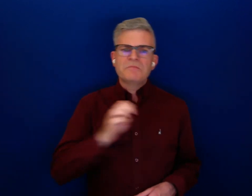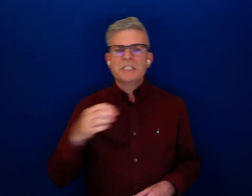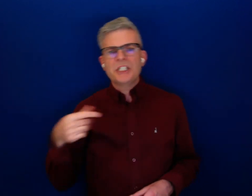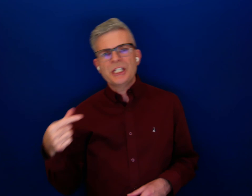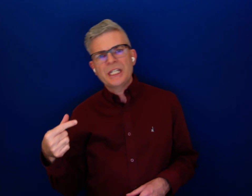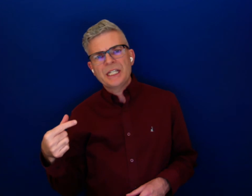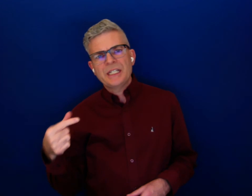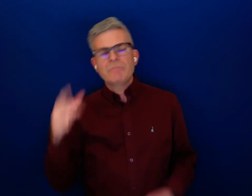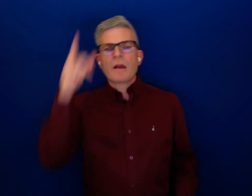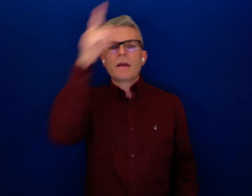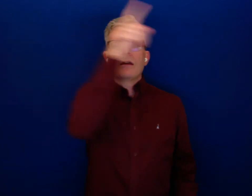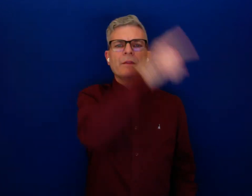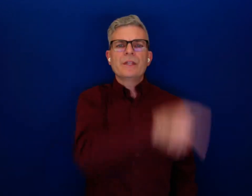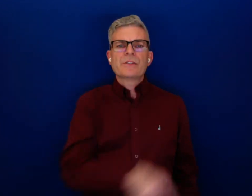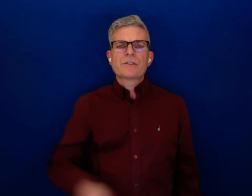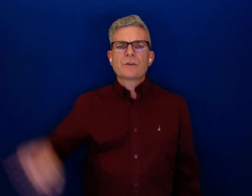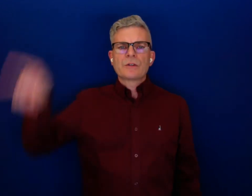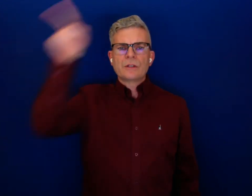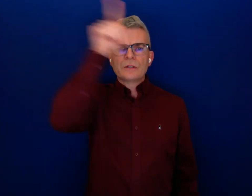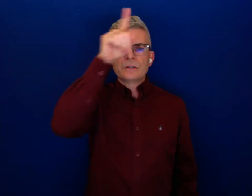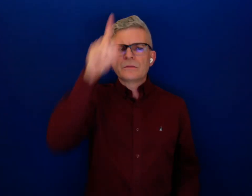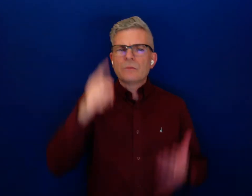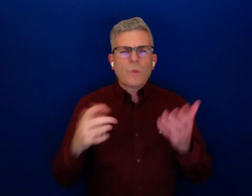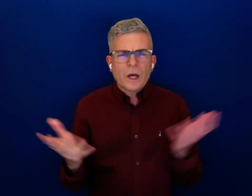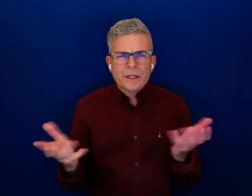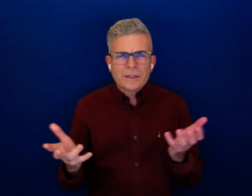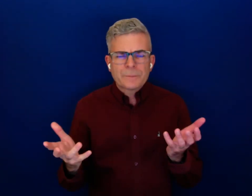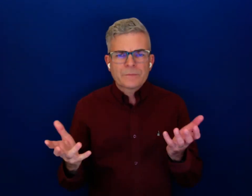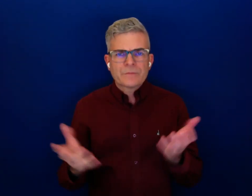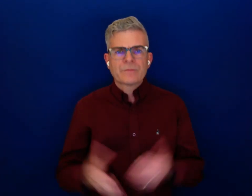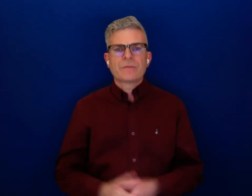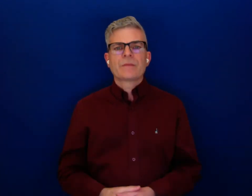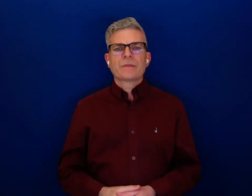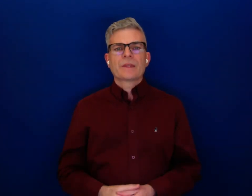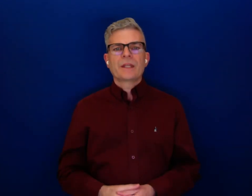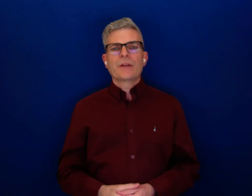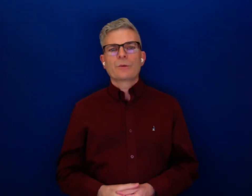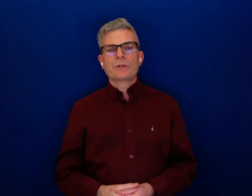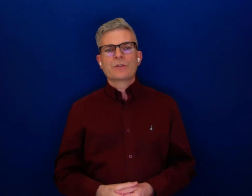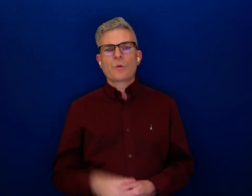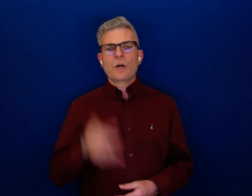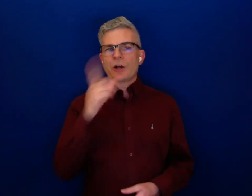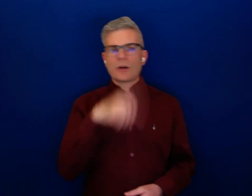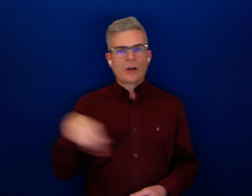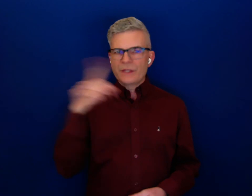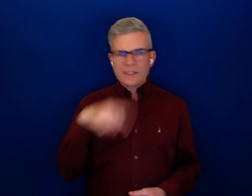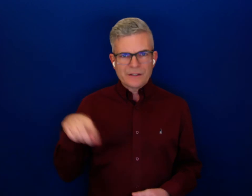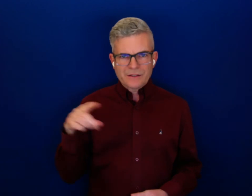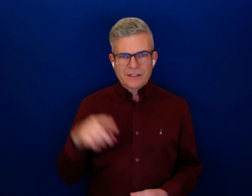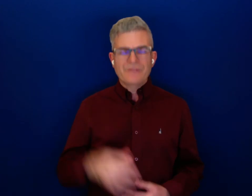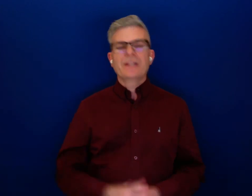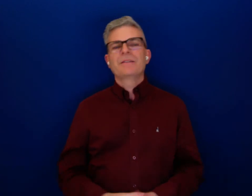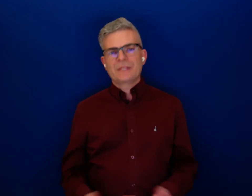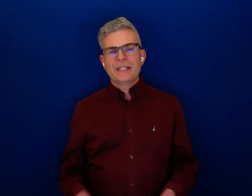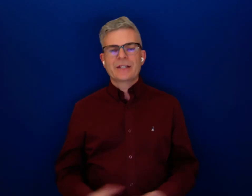G, this circle, what? In other words, what are all these? And then the answer